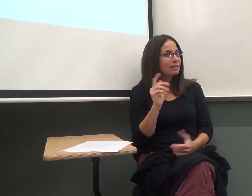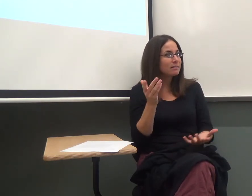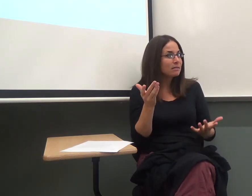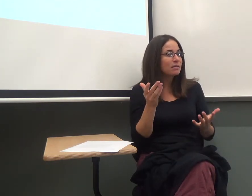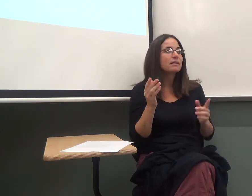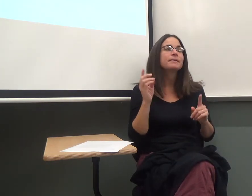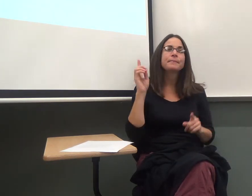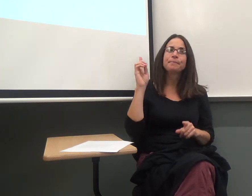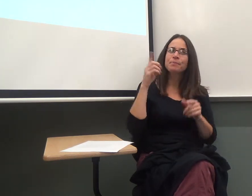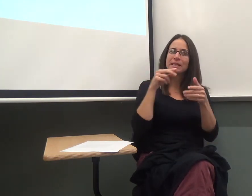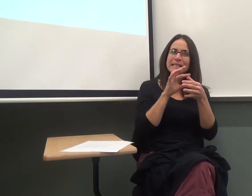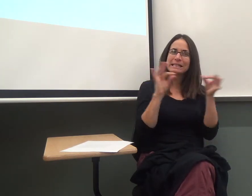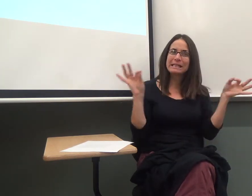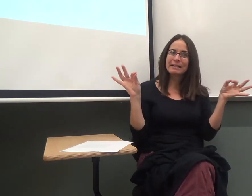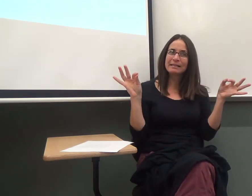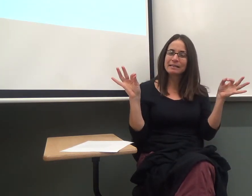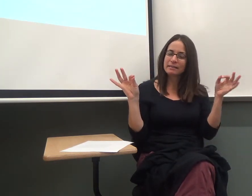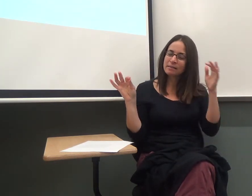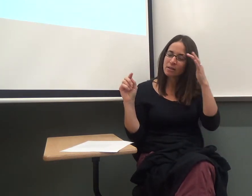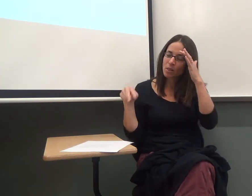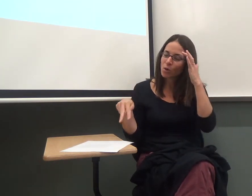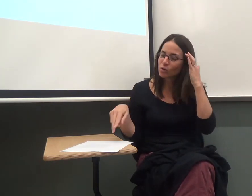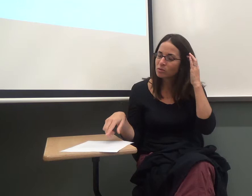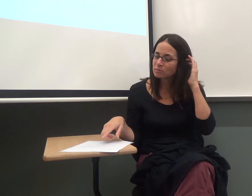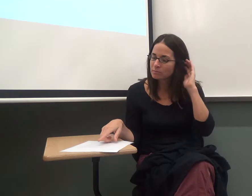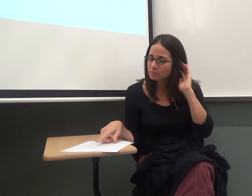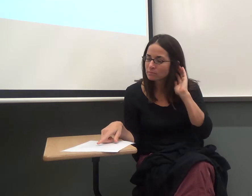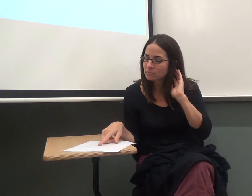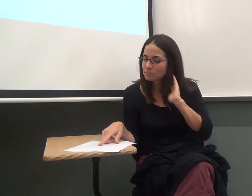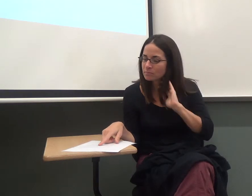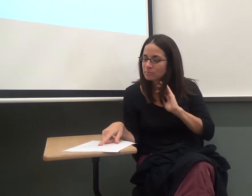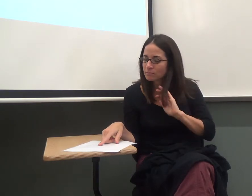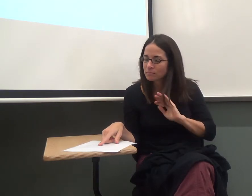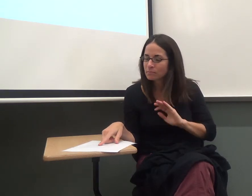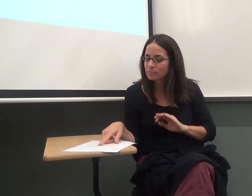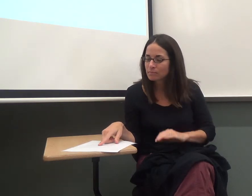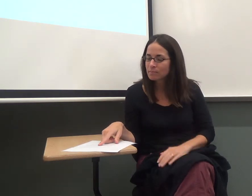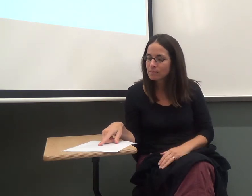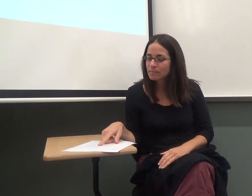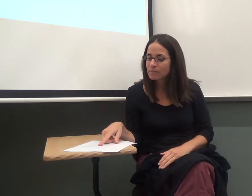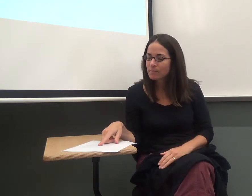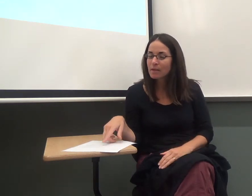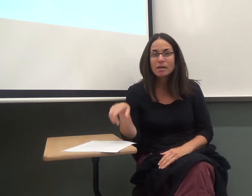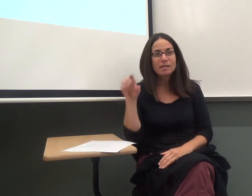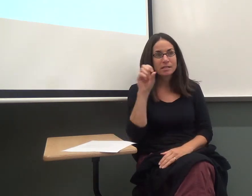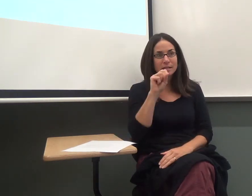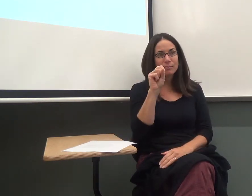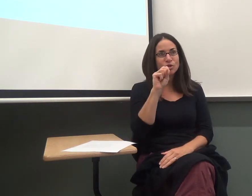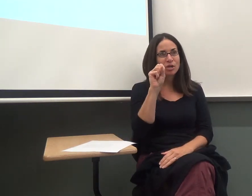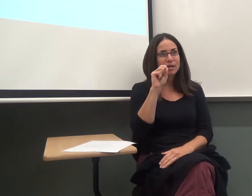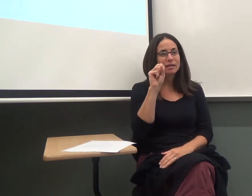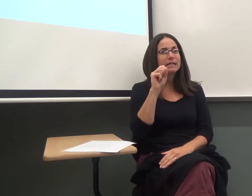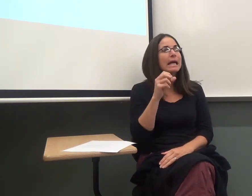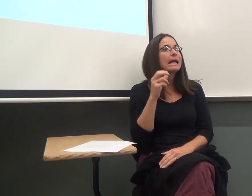says, What he's The- showing. let's look at- showing. let's look at the sentence. What's the subject? A nip on the